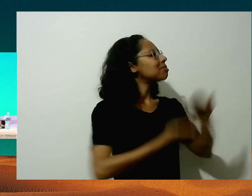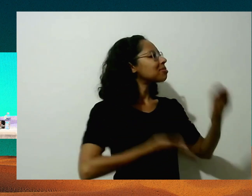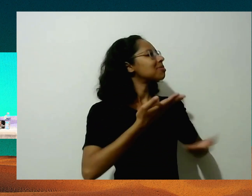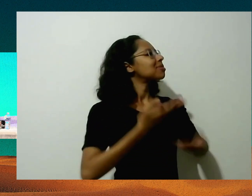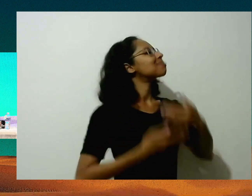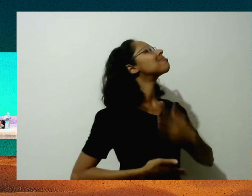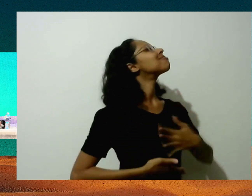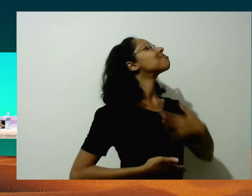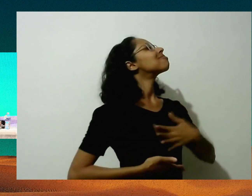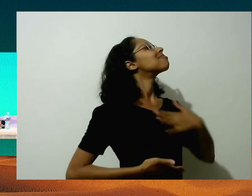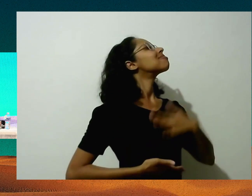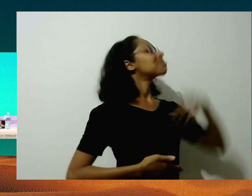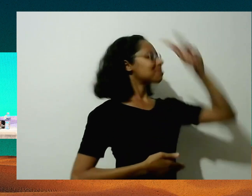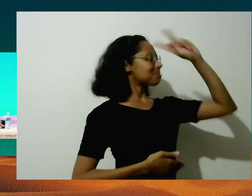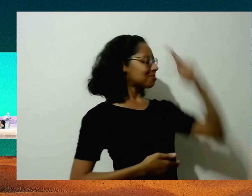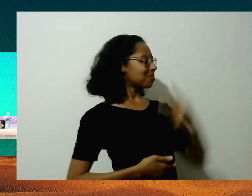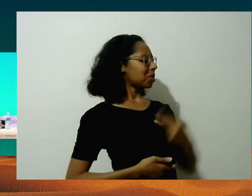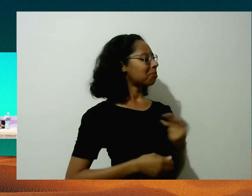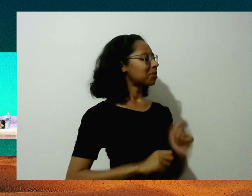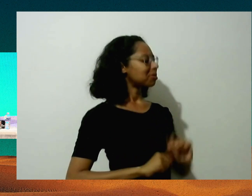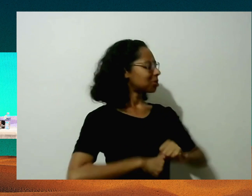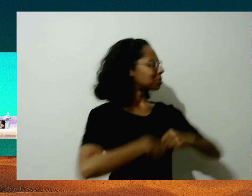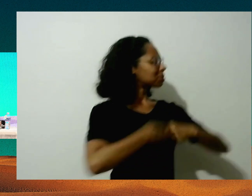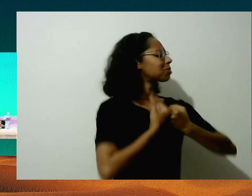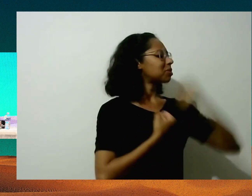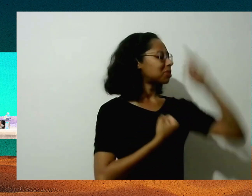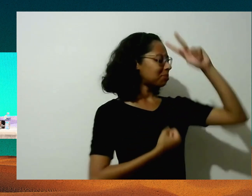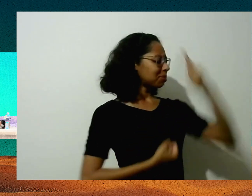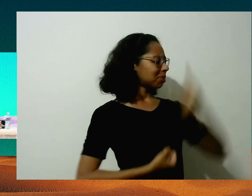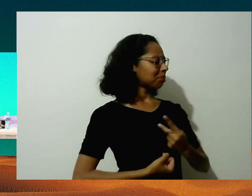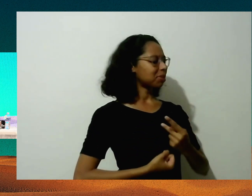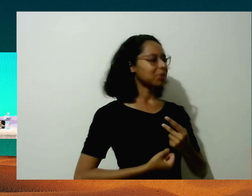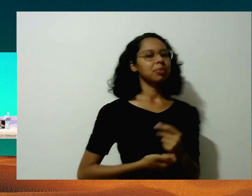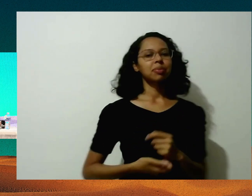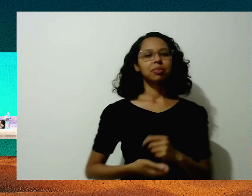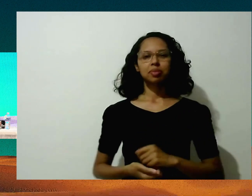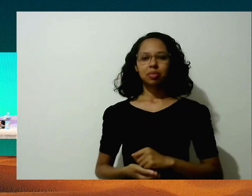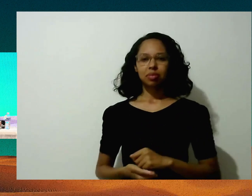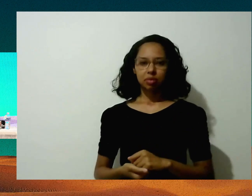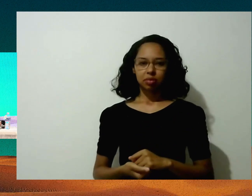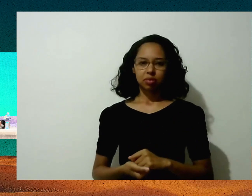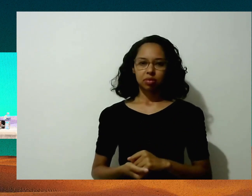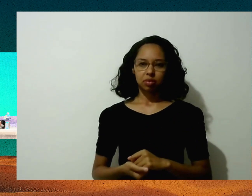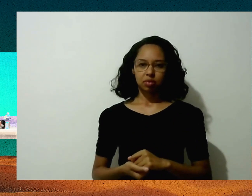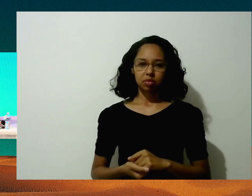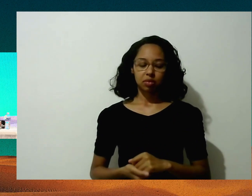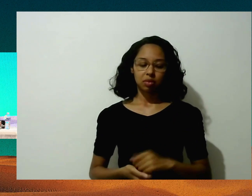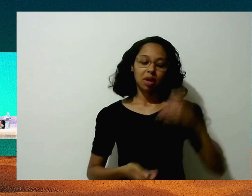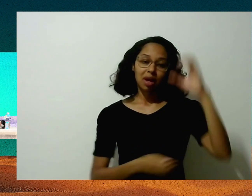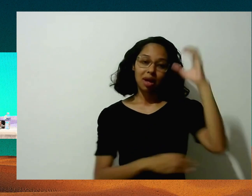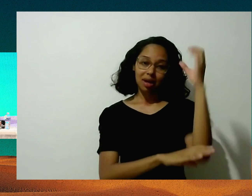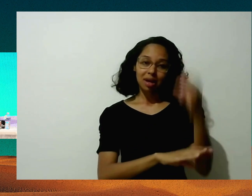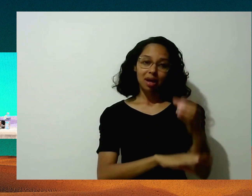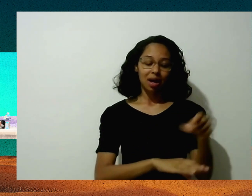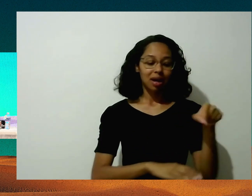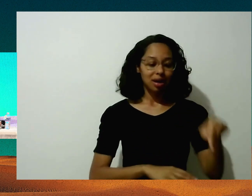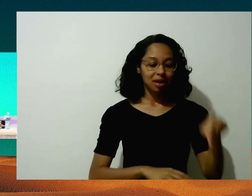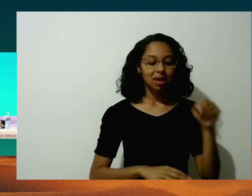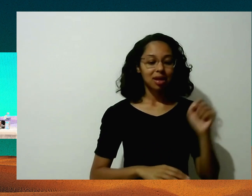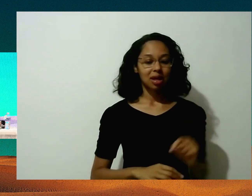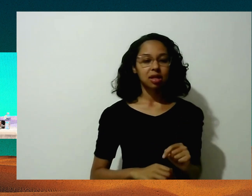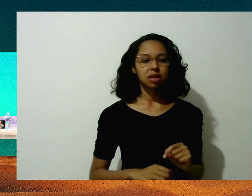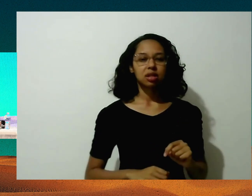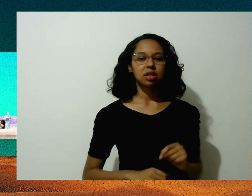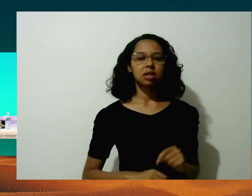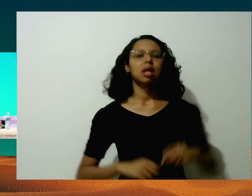the human capacity to serve God and try to please Him. Caim, ele certamente usou a sua capacidade